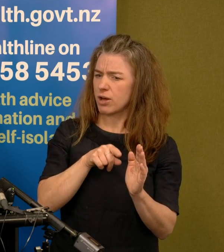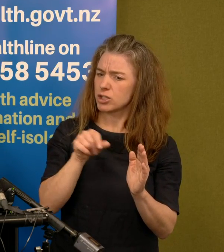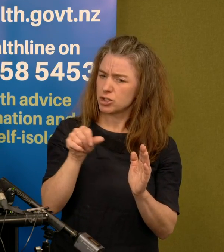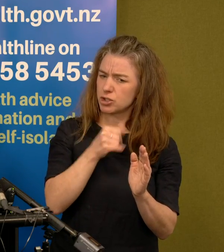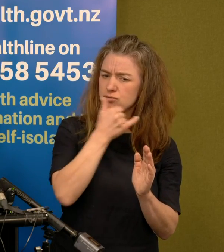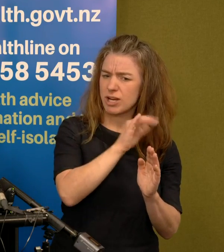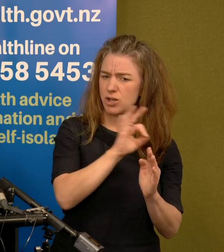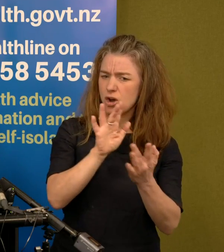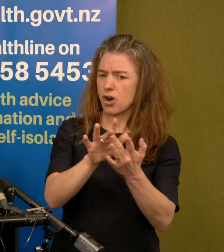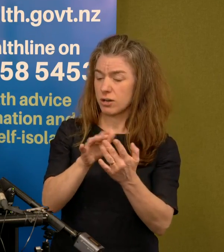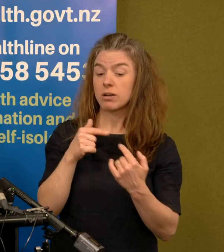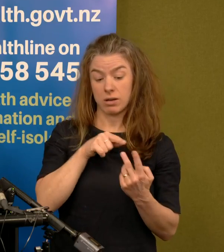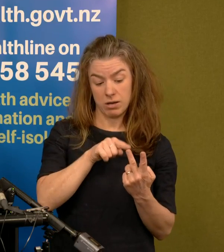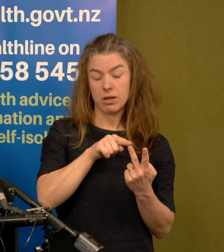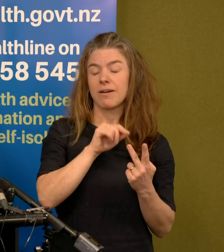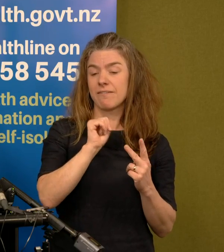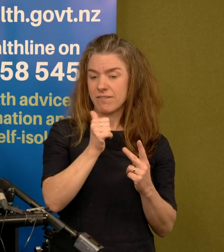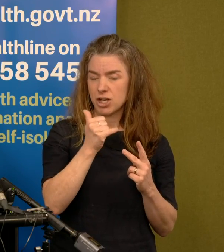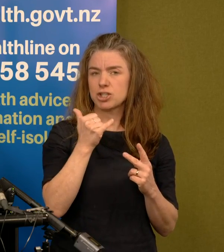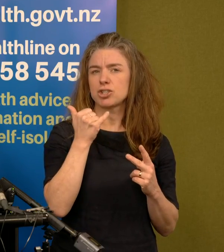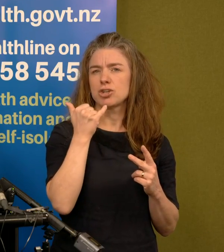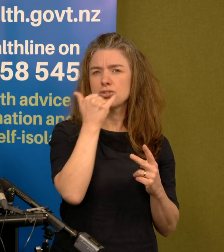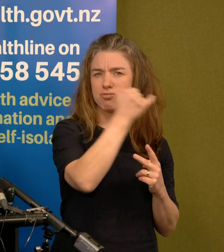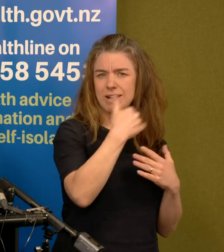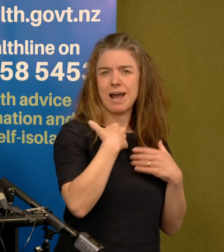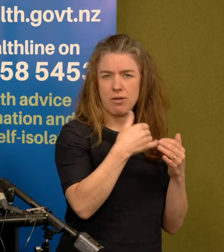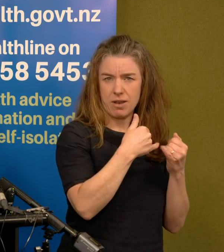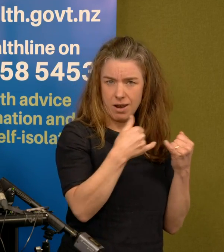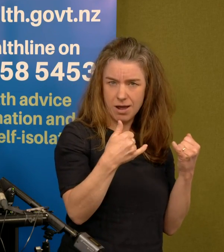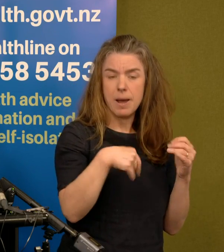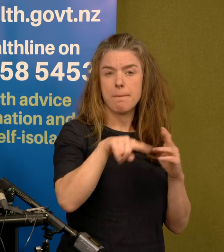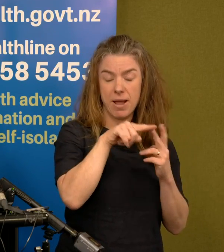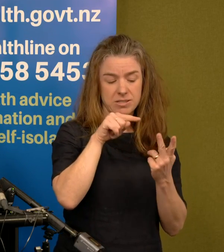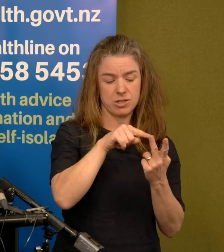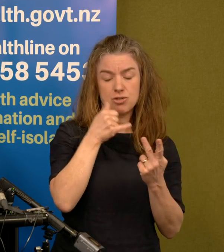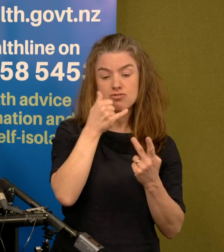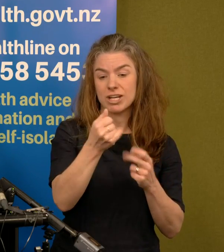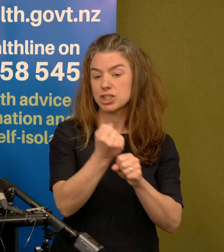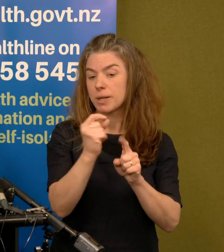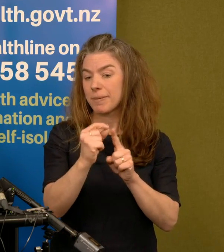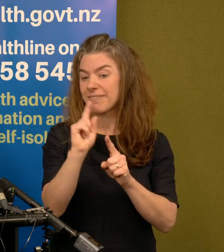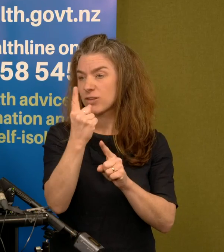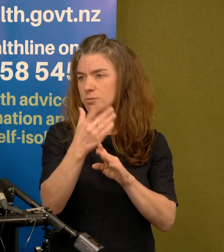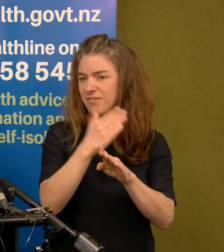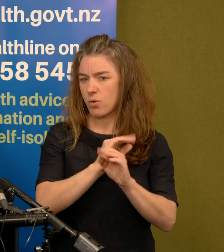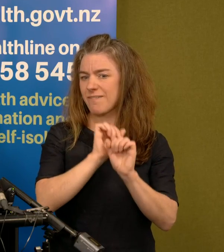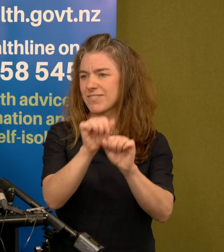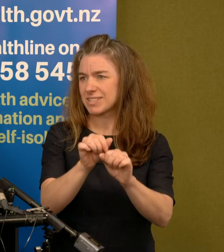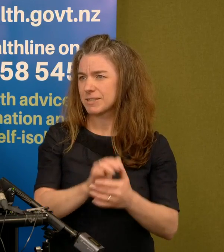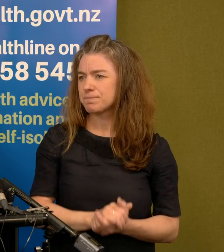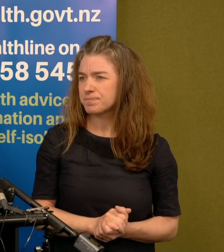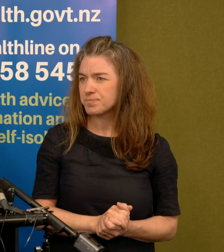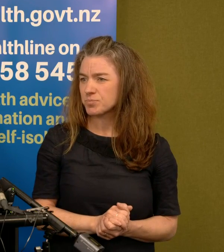first contact she had with the medical centre, she rang her own GP before going in. So I just want to make that clear. And yes, I do